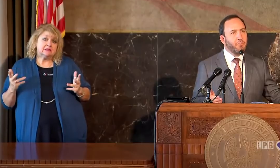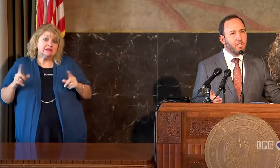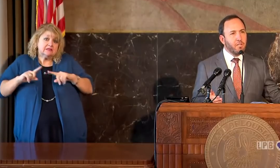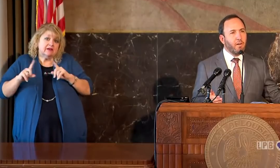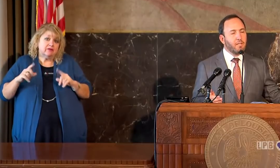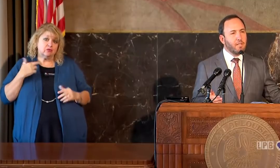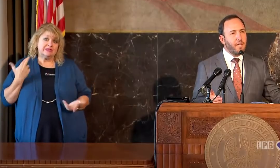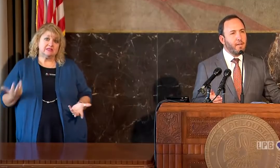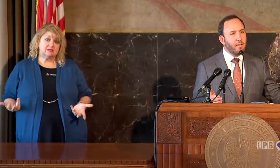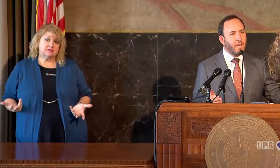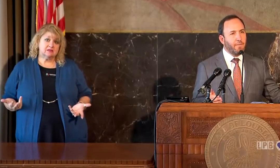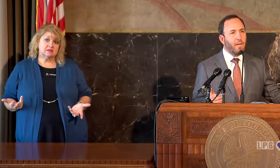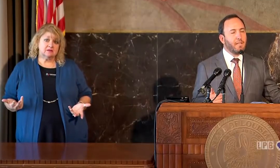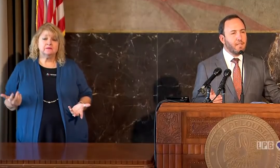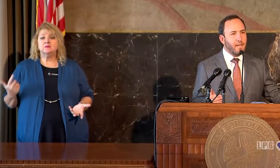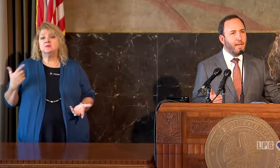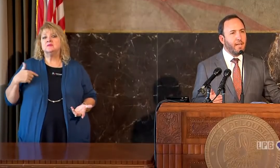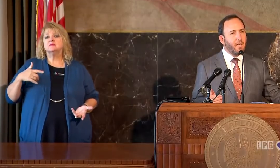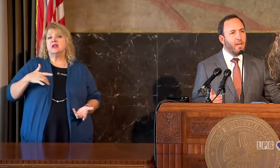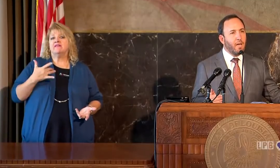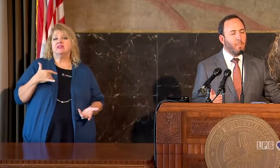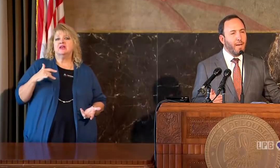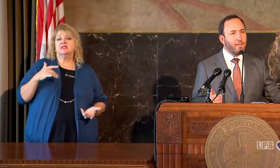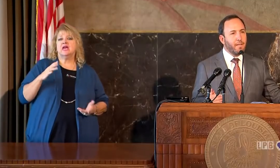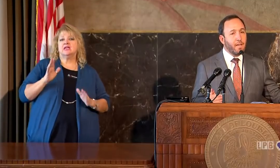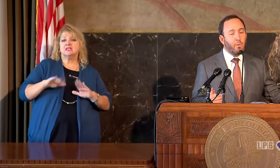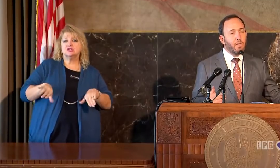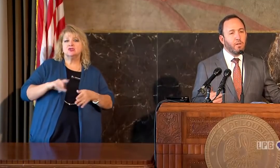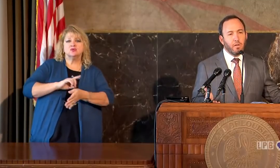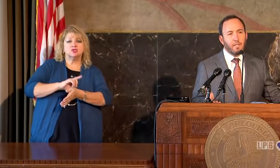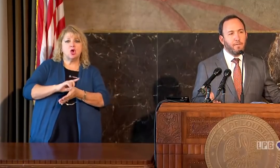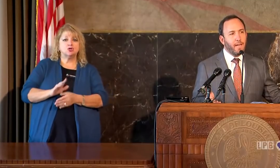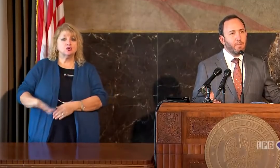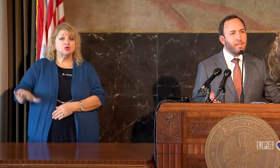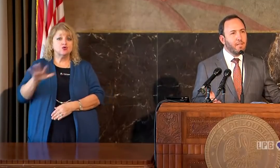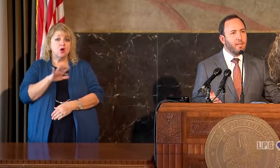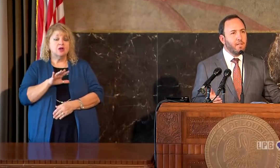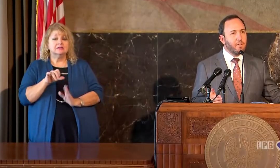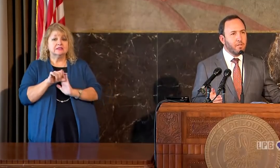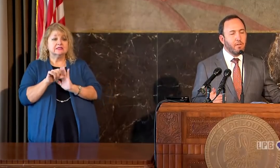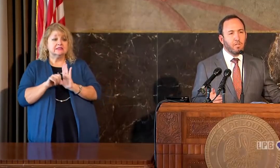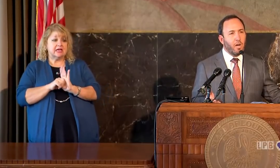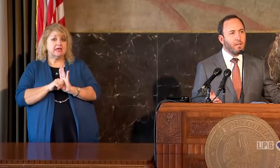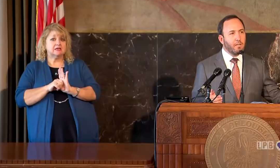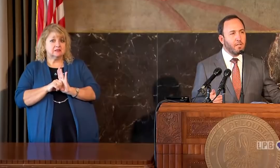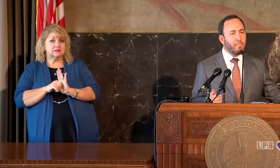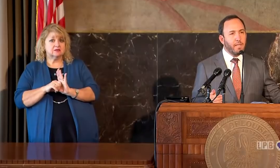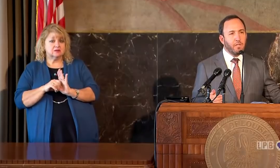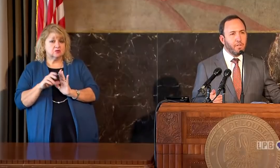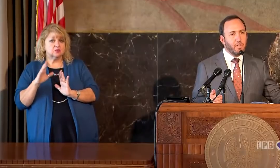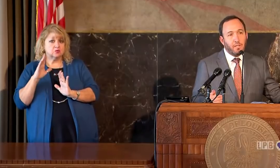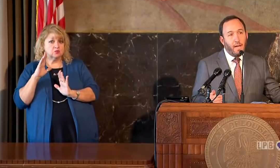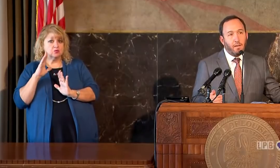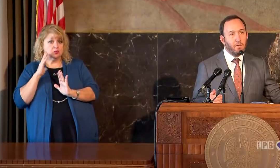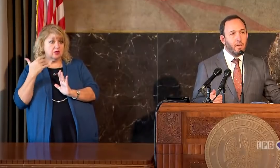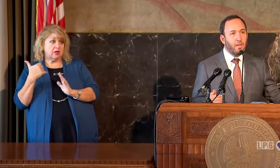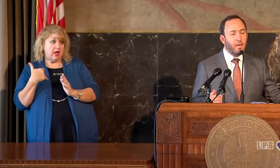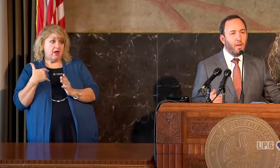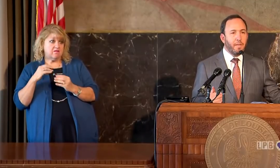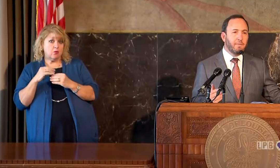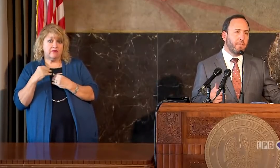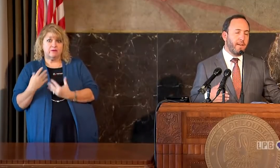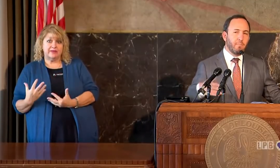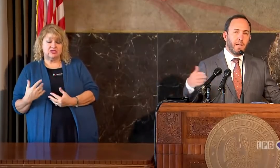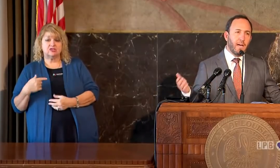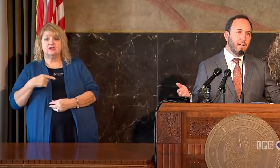that pediatricians across the state are going to have a lot to say about this. I would encourage families to start talking to their pediatricians now.